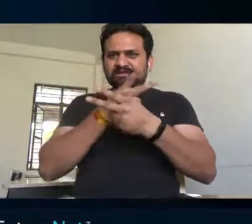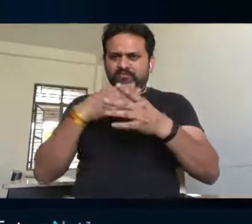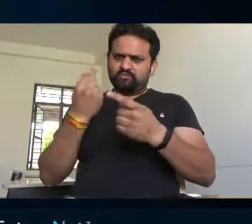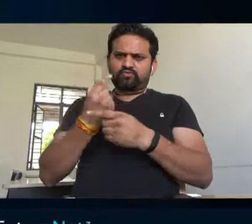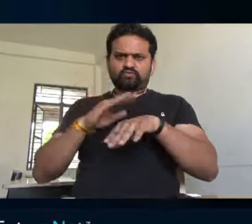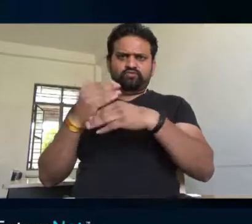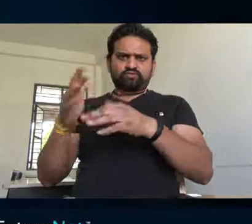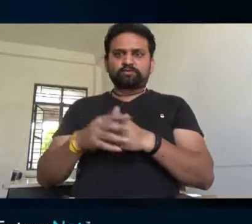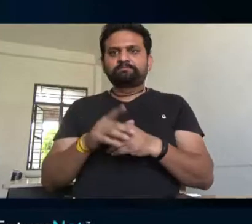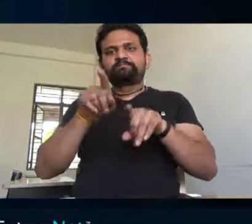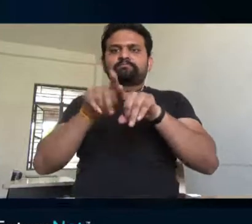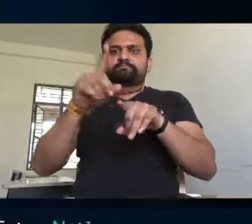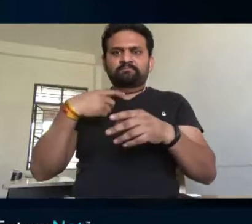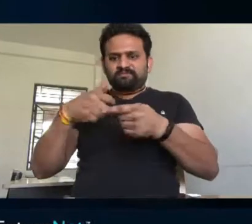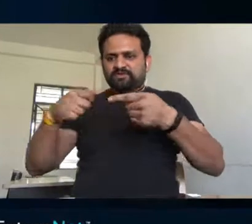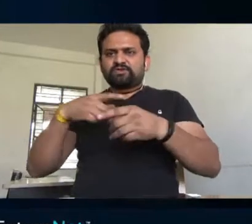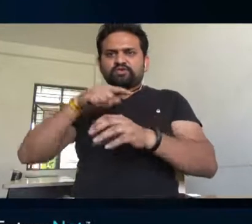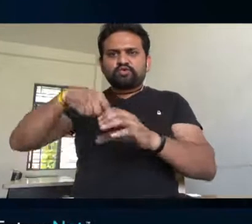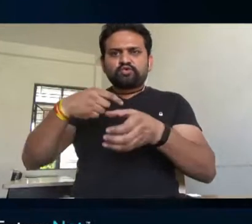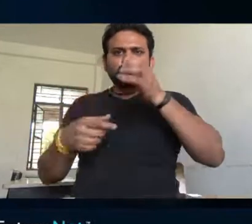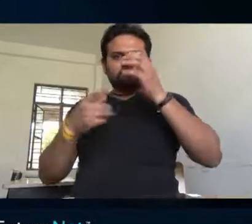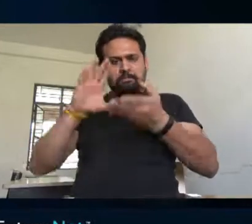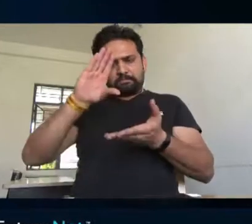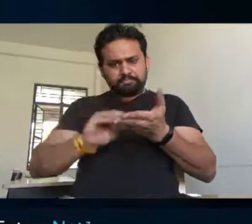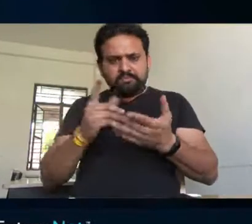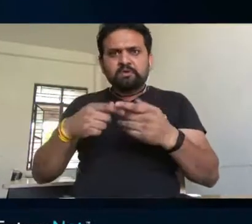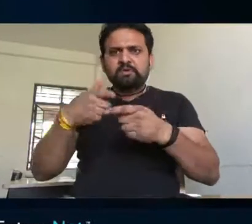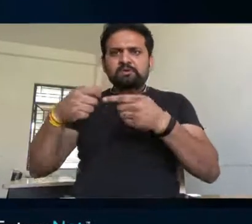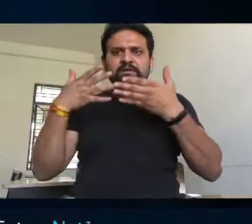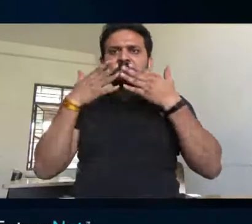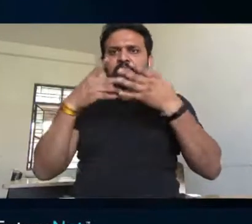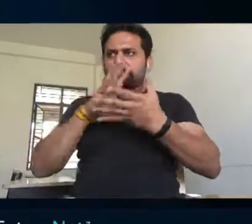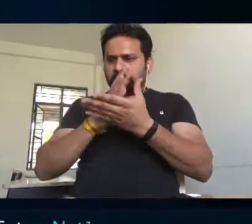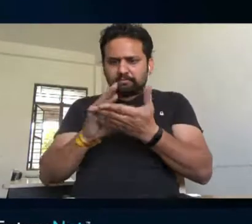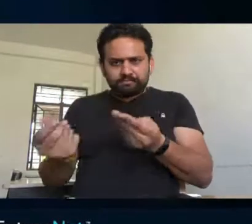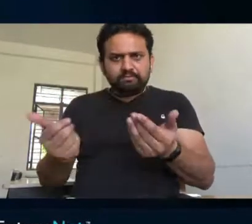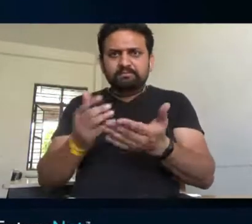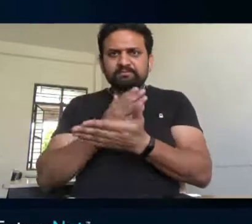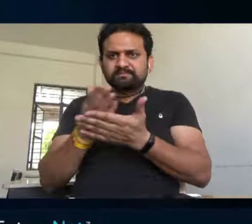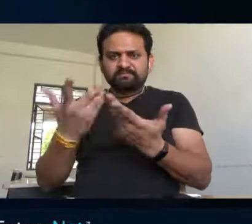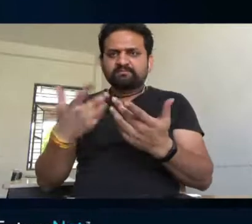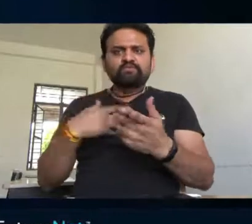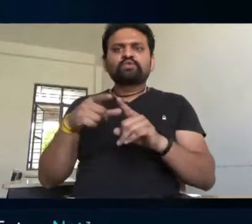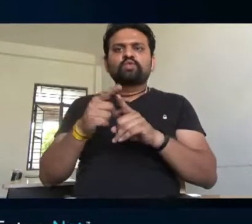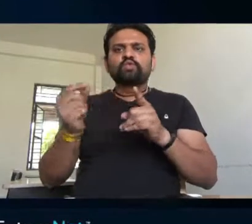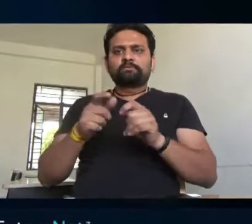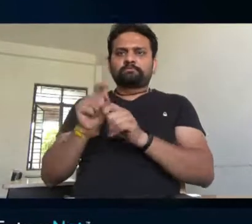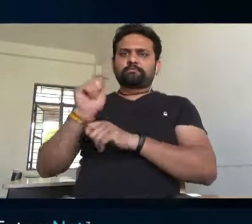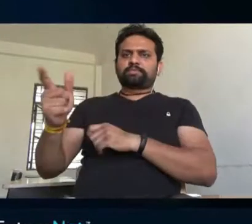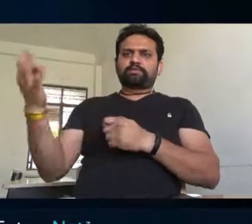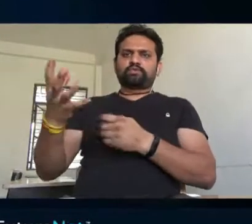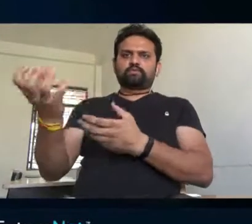you get a product, and the most products in traditional MLM companies, they are really good. I use a lot of products from different